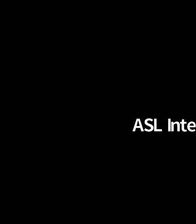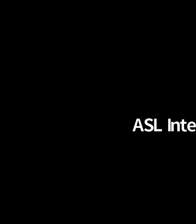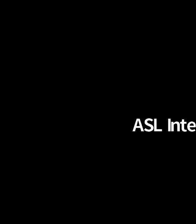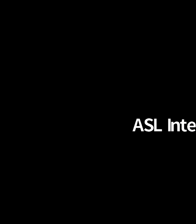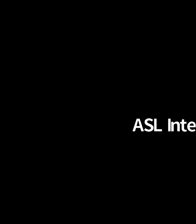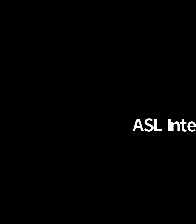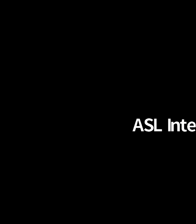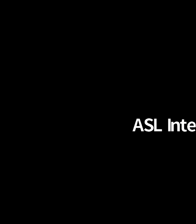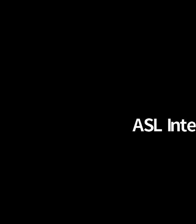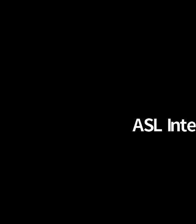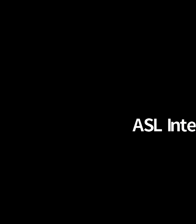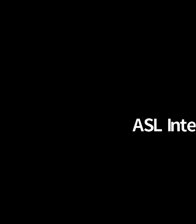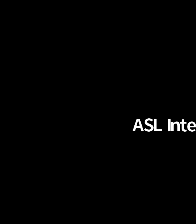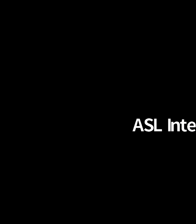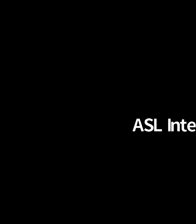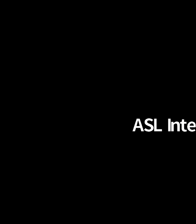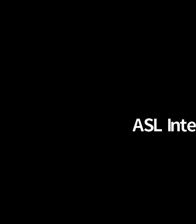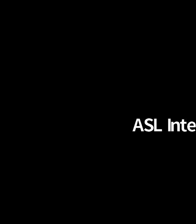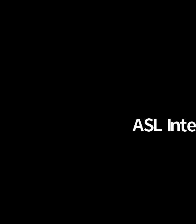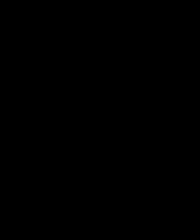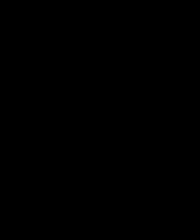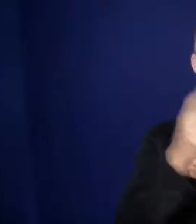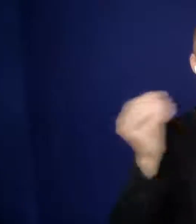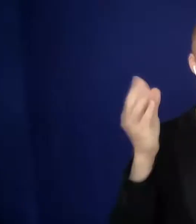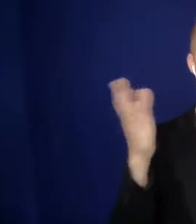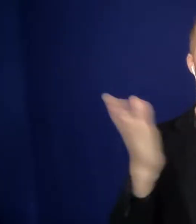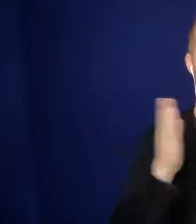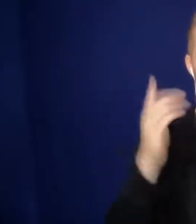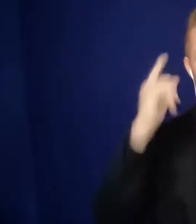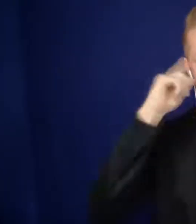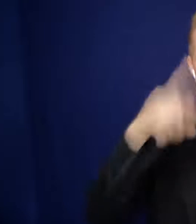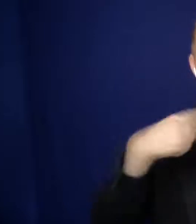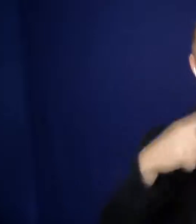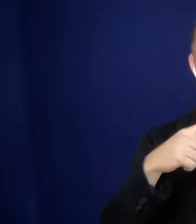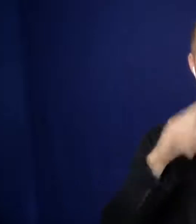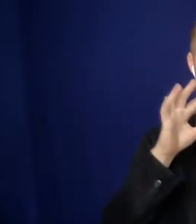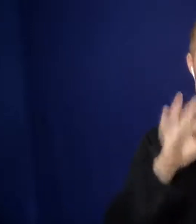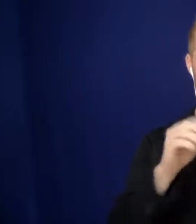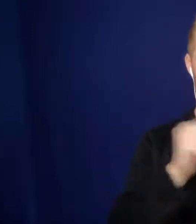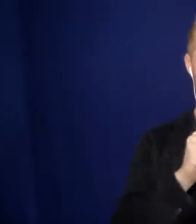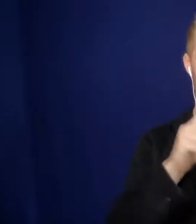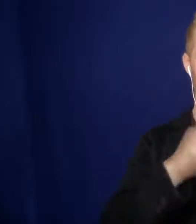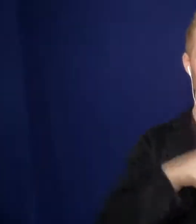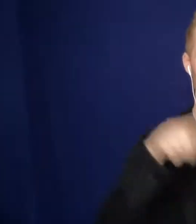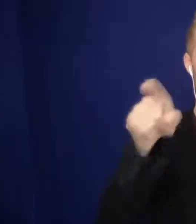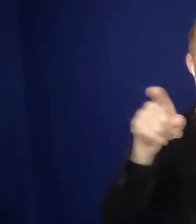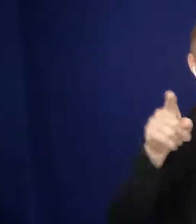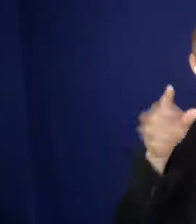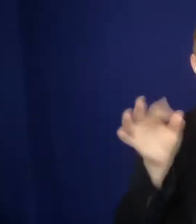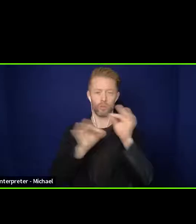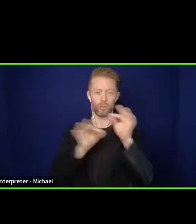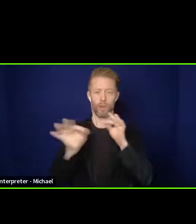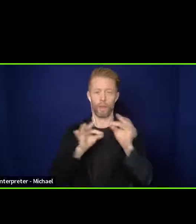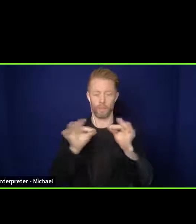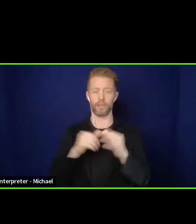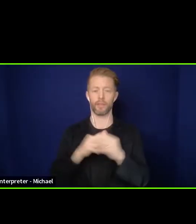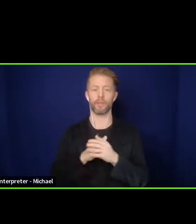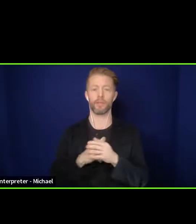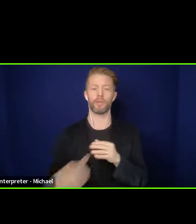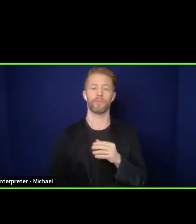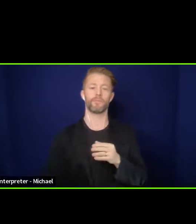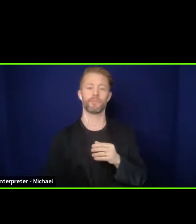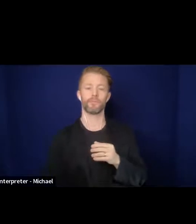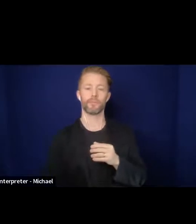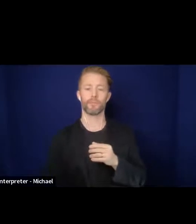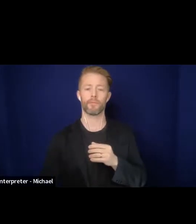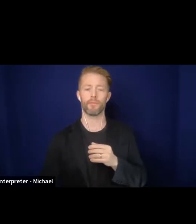and the services that we think about with what you're describing. And so I want to, I believe it's